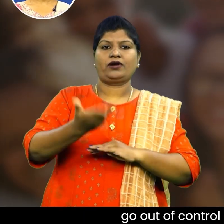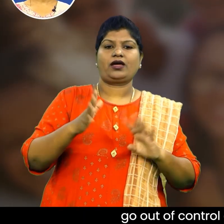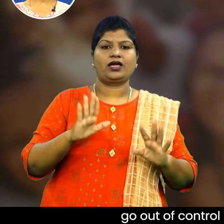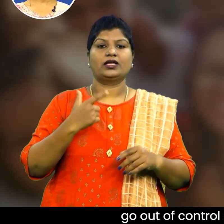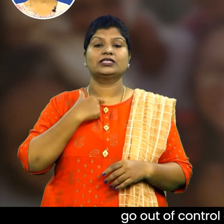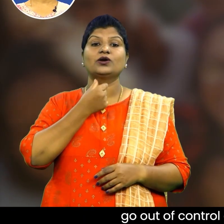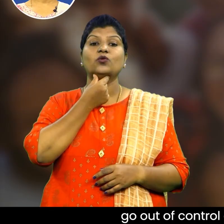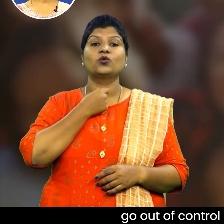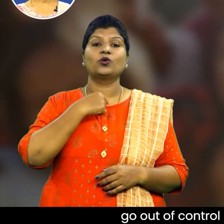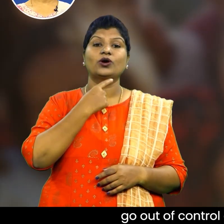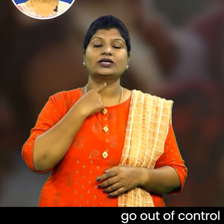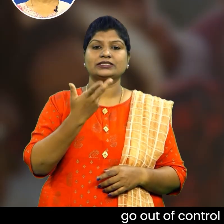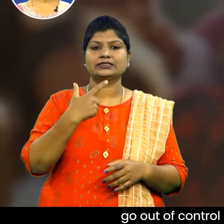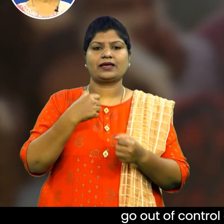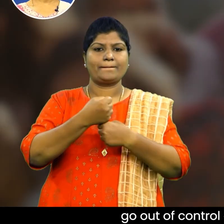becomes hoarse.